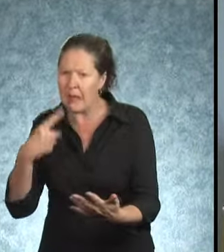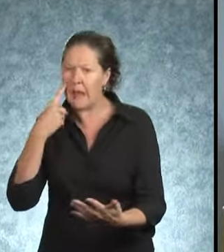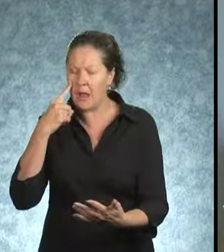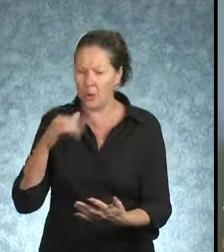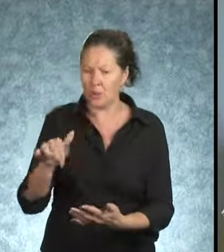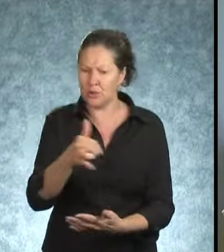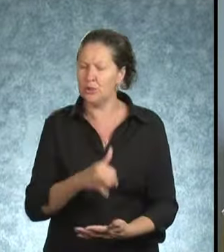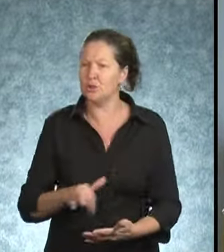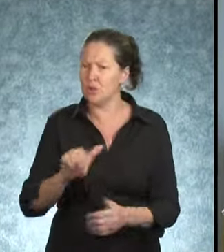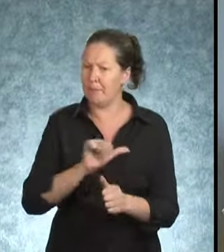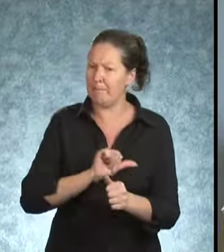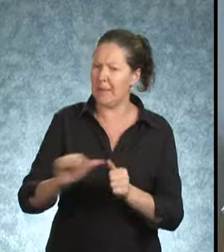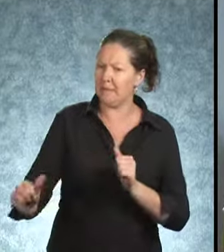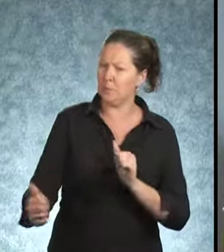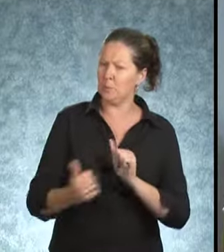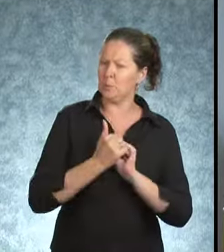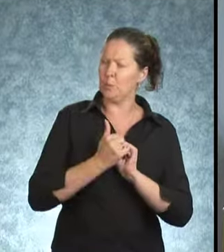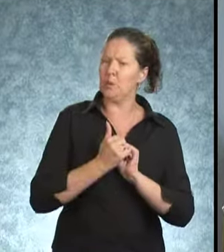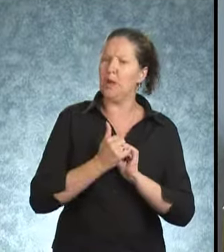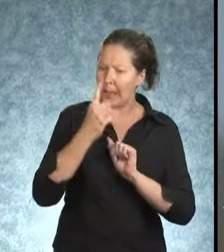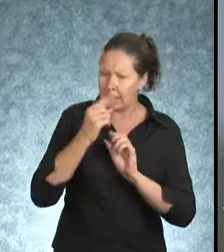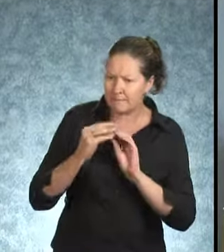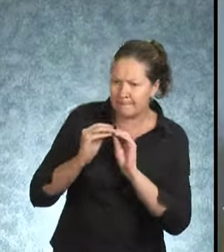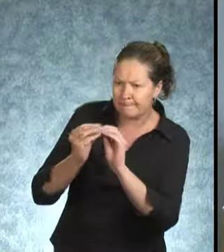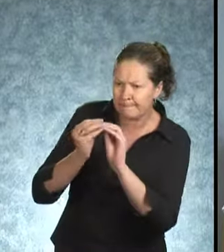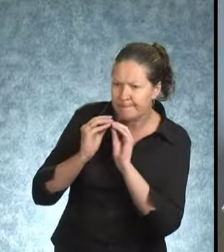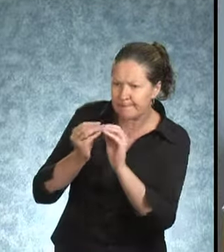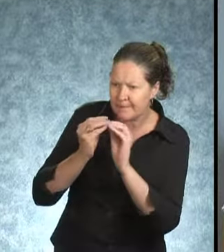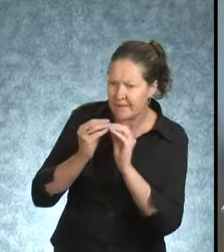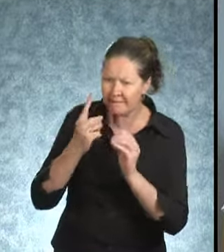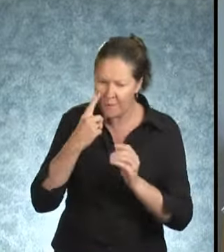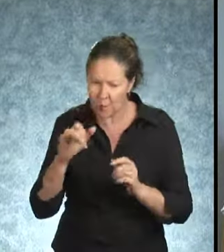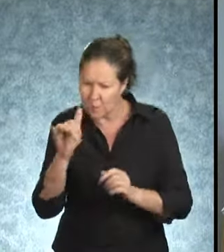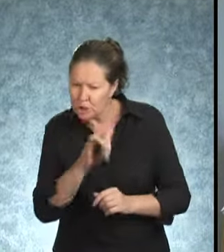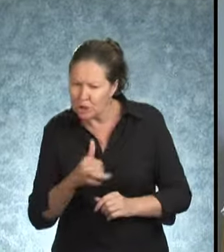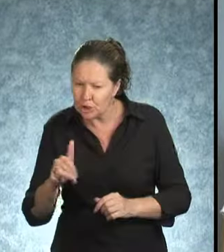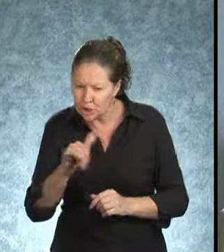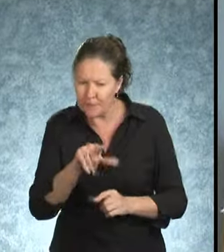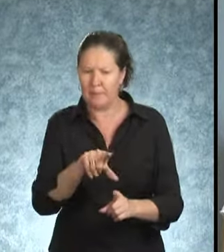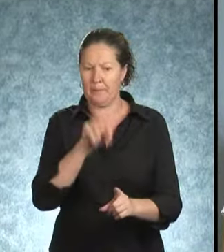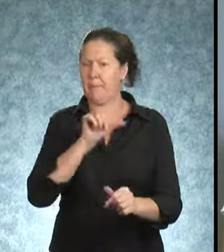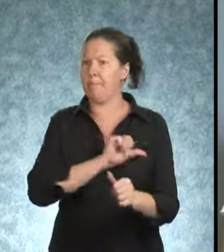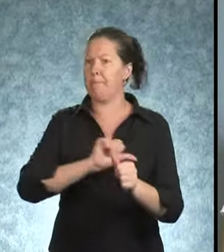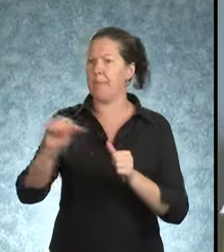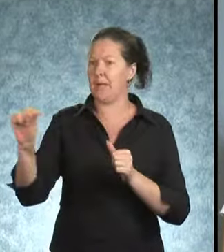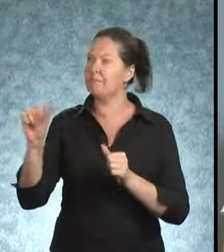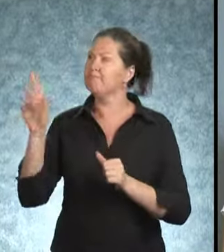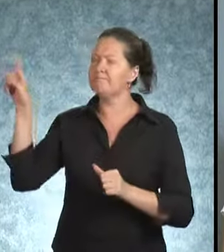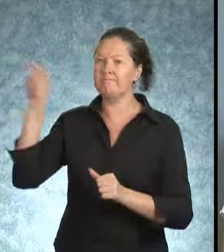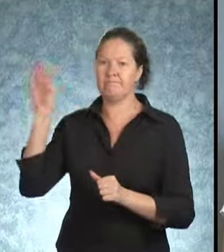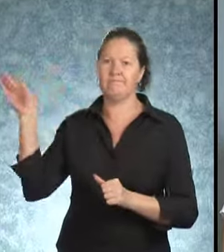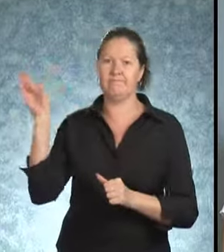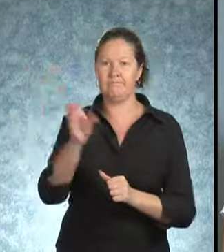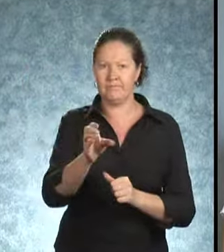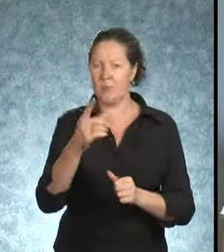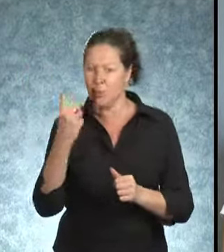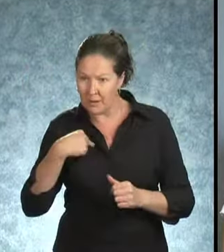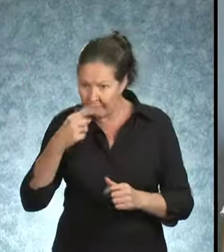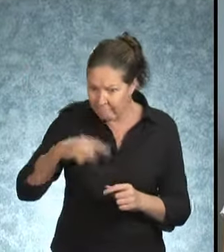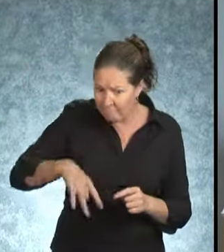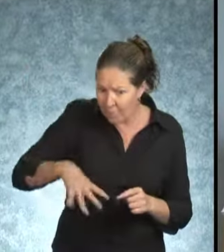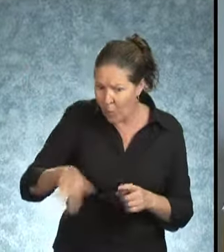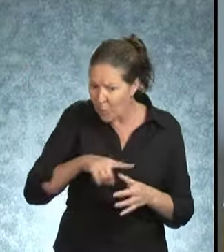person and have a look at which one suits you best. And that way you can actually negotiate and work out which contractor works best for you and who